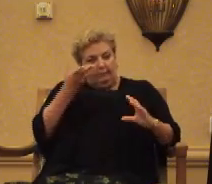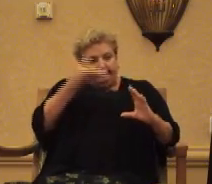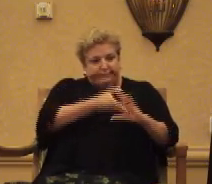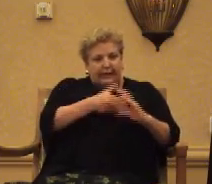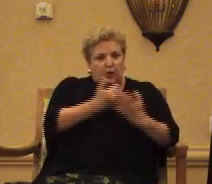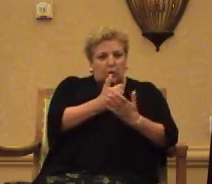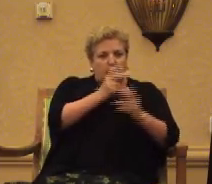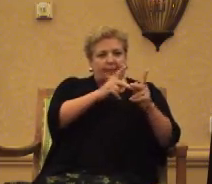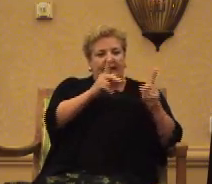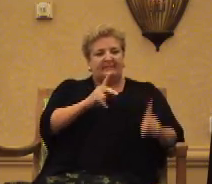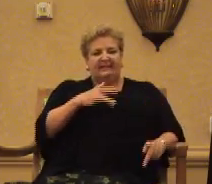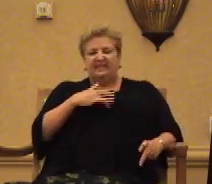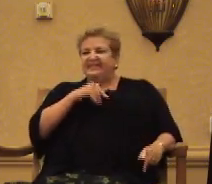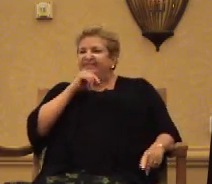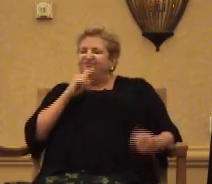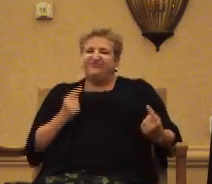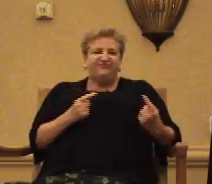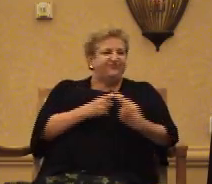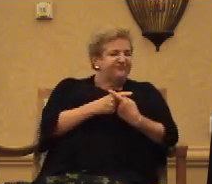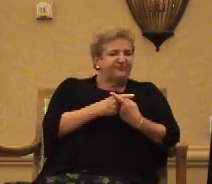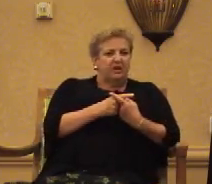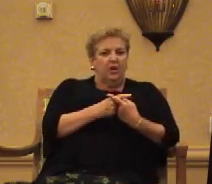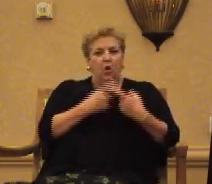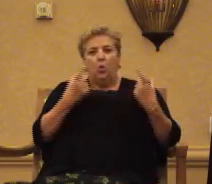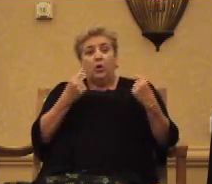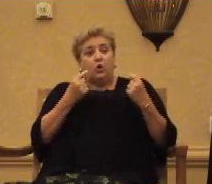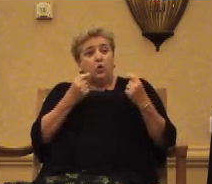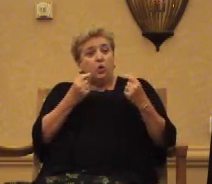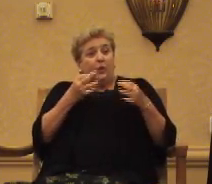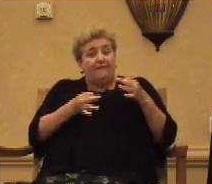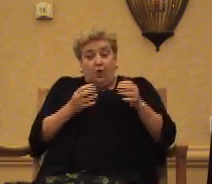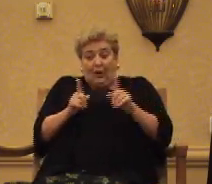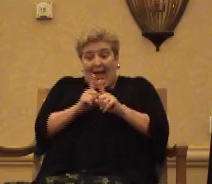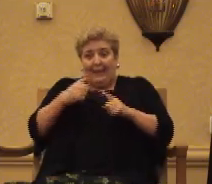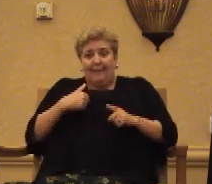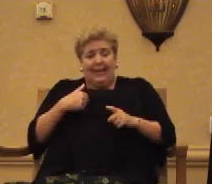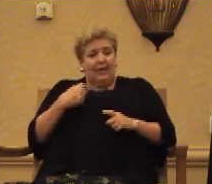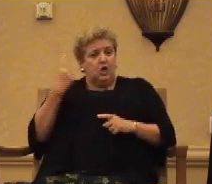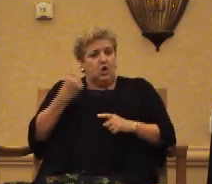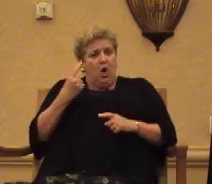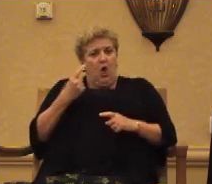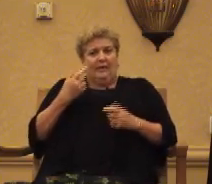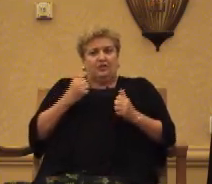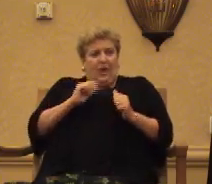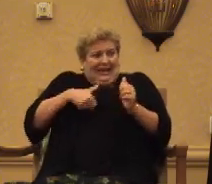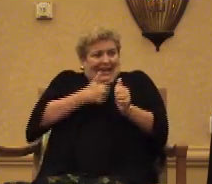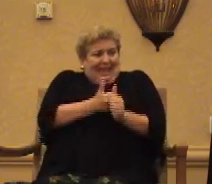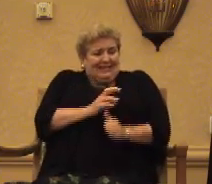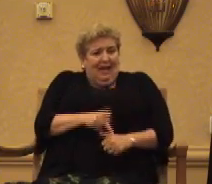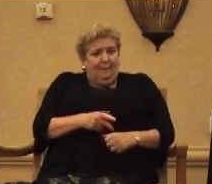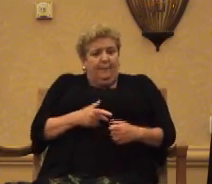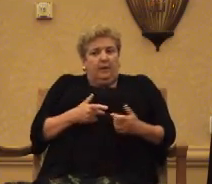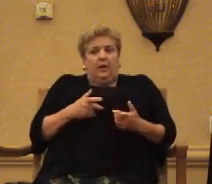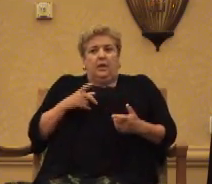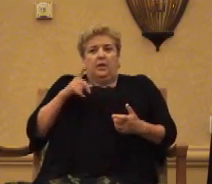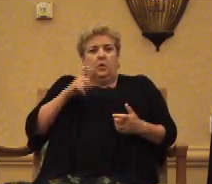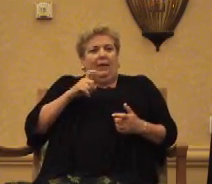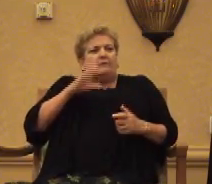with any of these guys. So what do you do if you're like me and you're always coming from behind? You have to target the cool kids. You